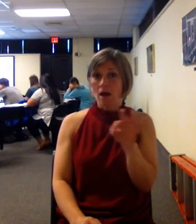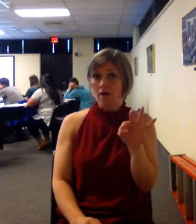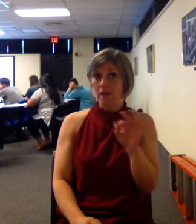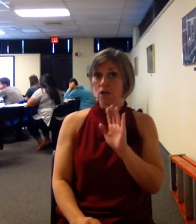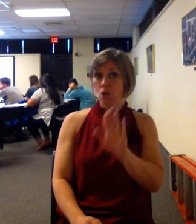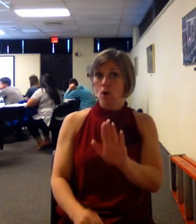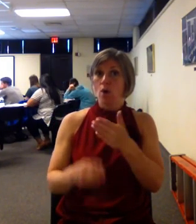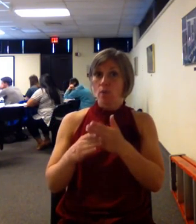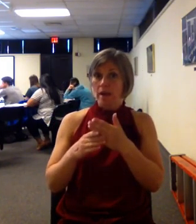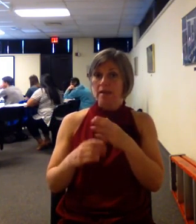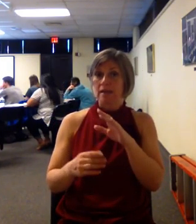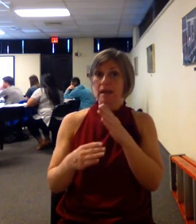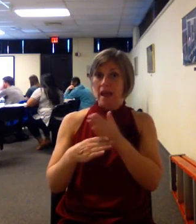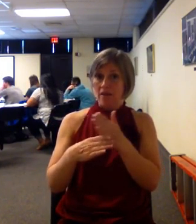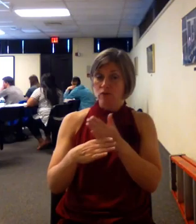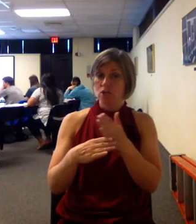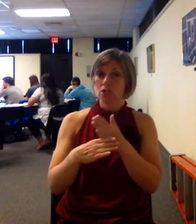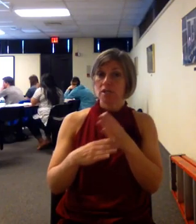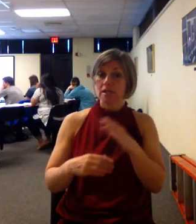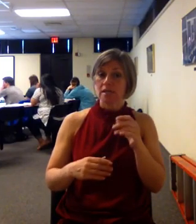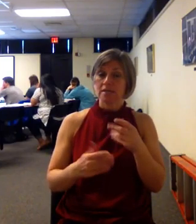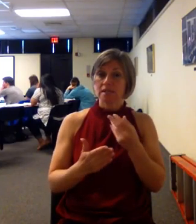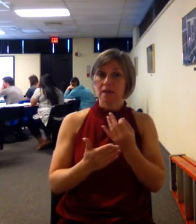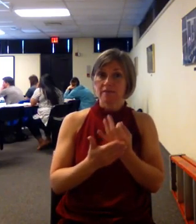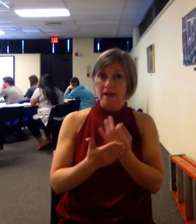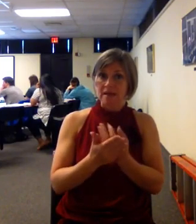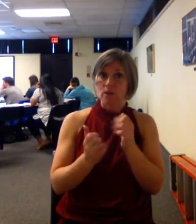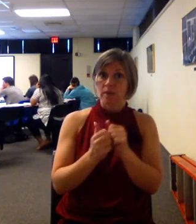average cost of capital is financed with equity, the 13%.